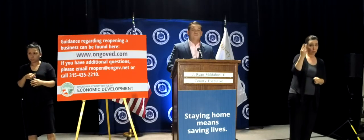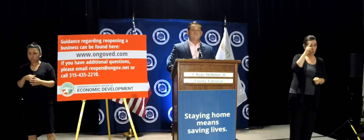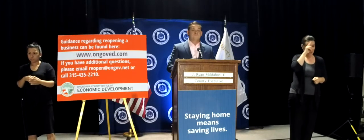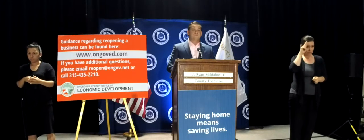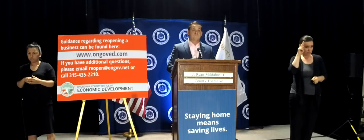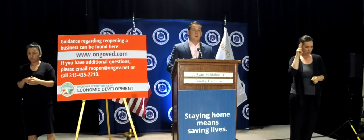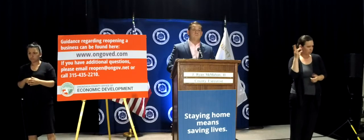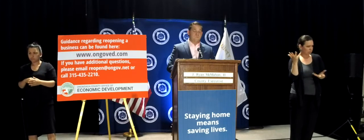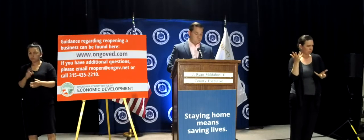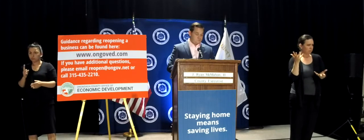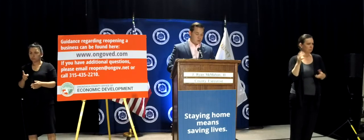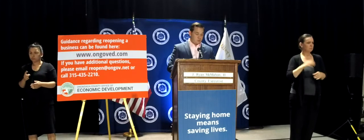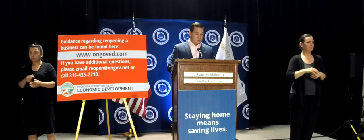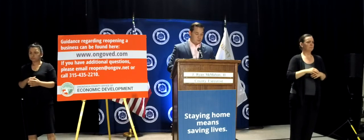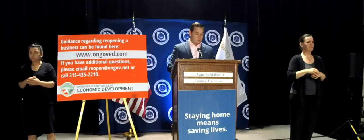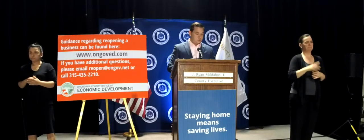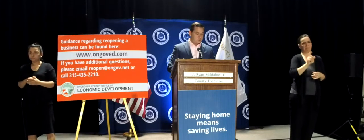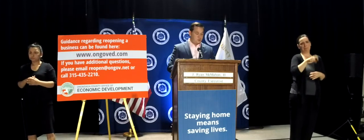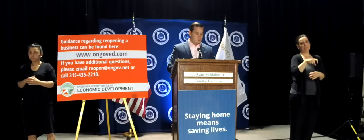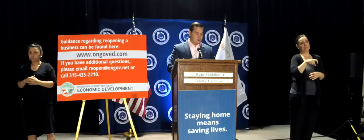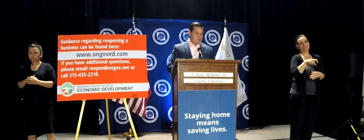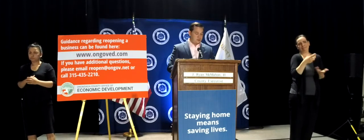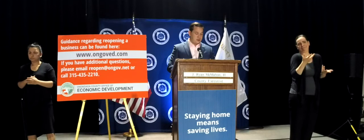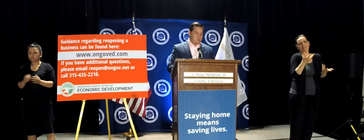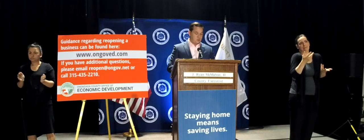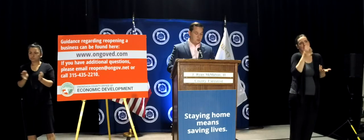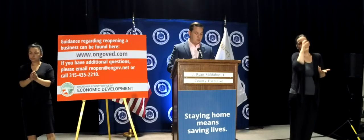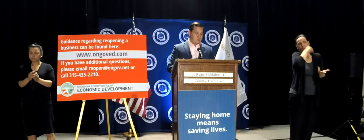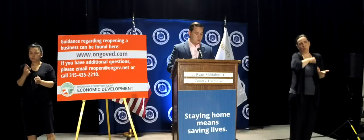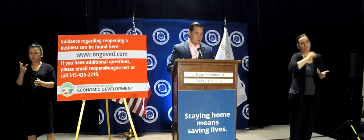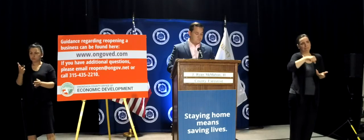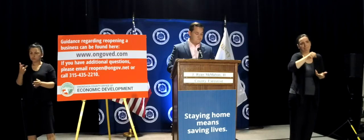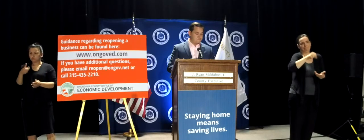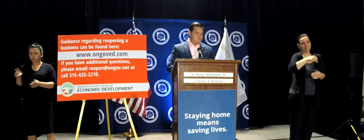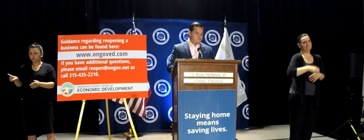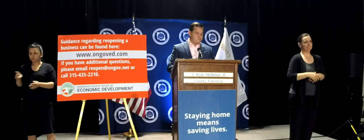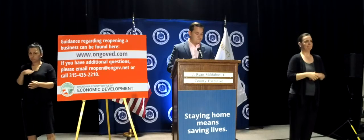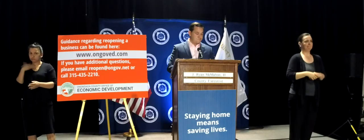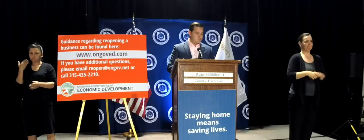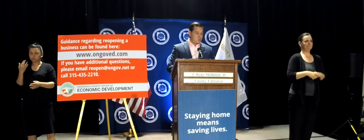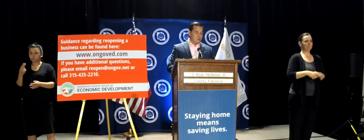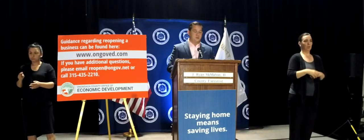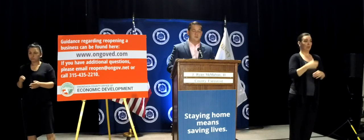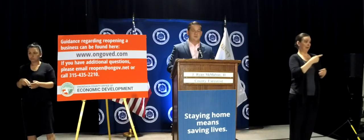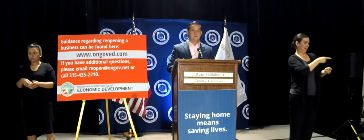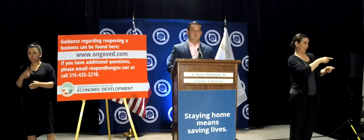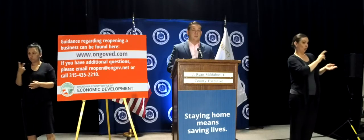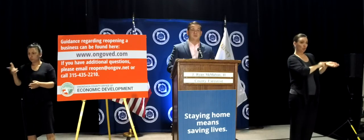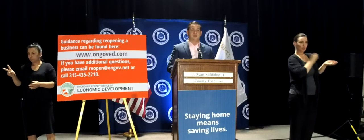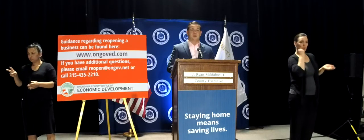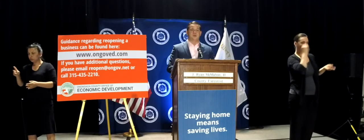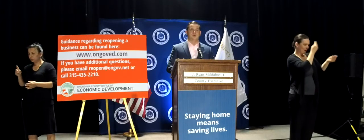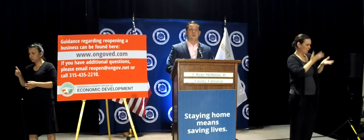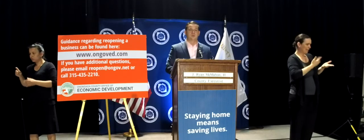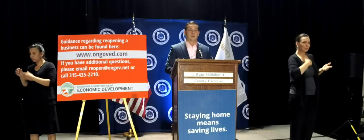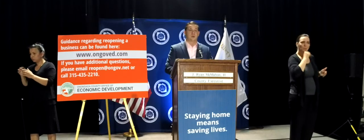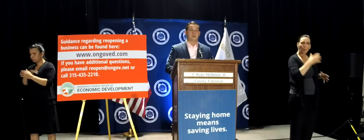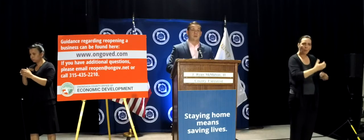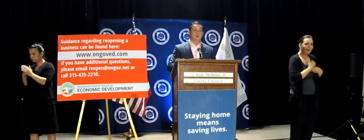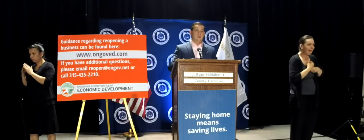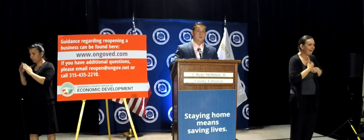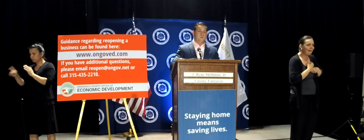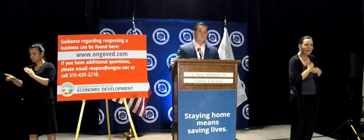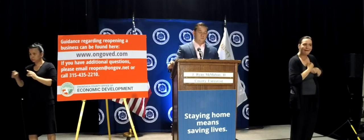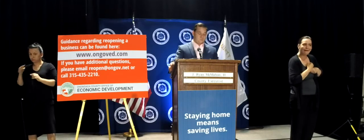Must be. Yeah. Yeah, we gave a total. So, yeah, again, we don't, we get the numbers same place you do. So,